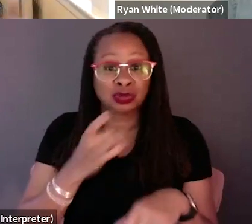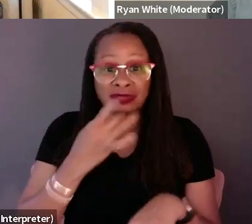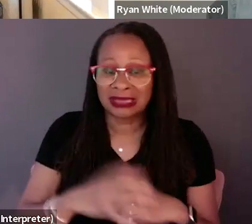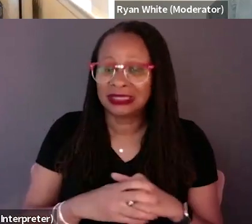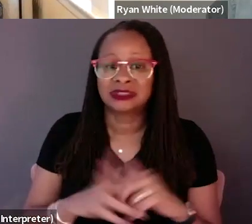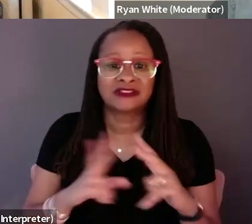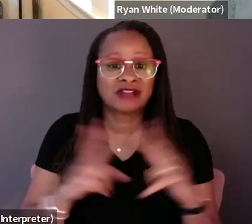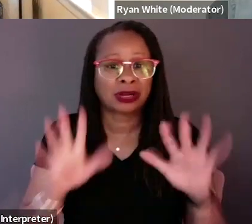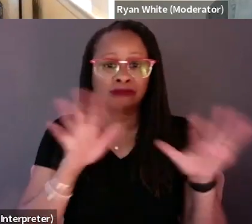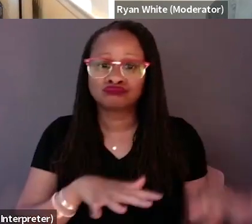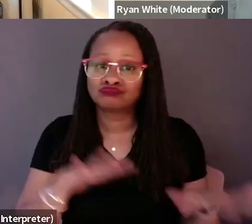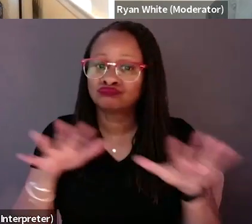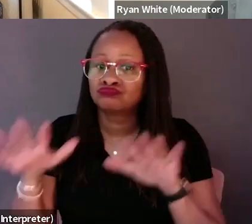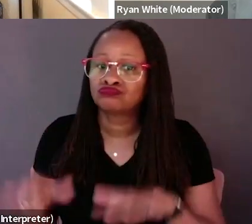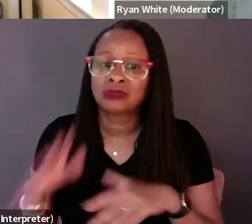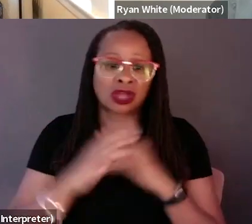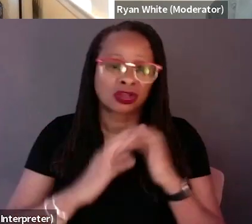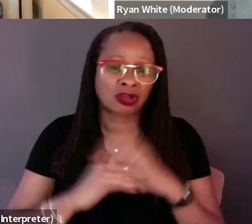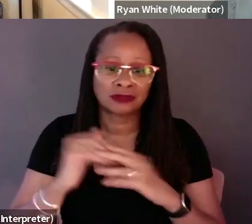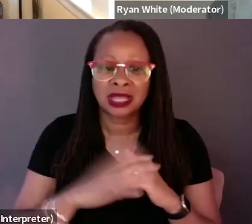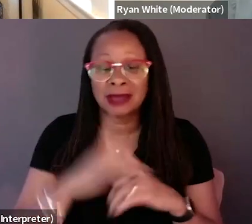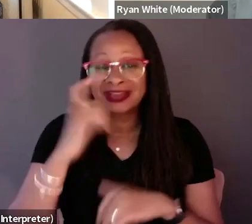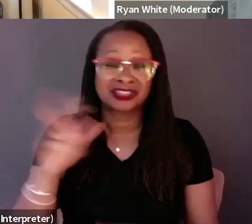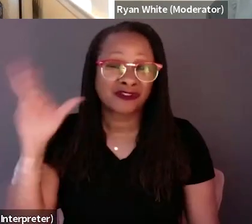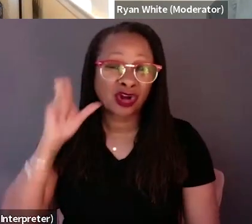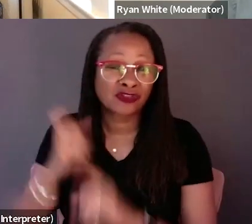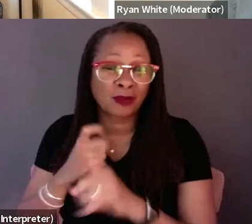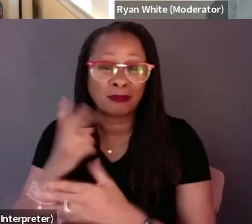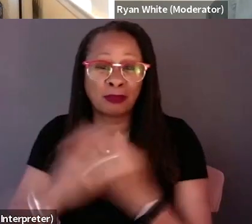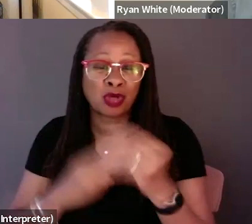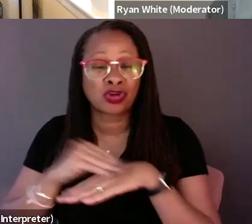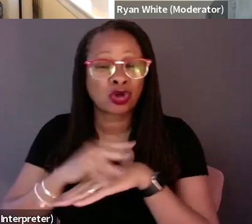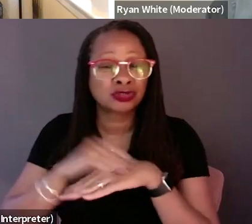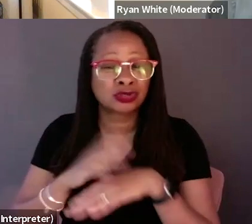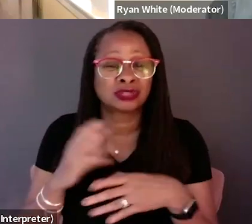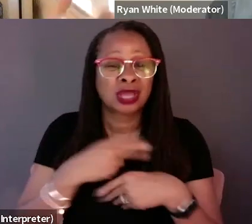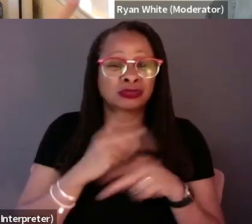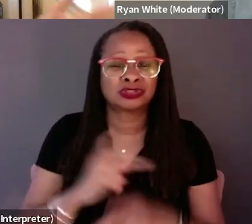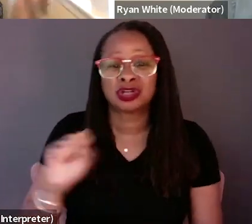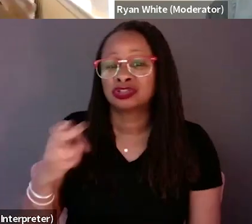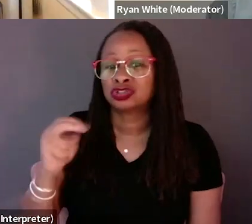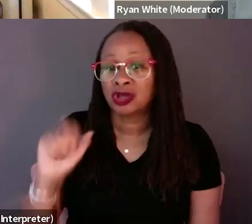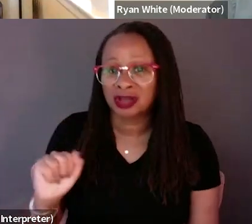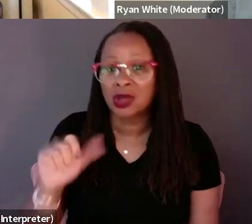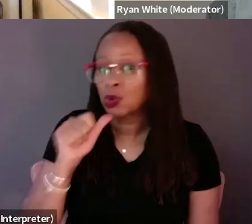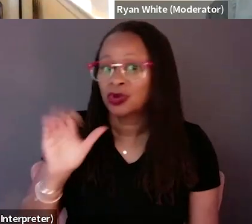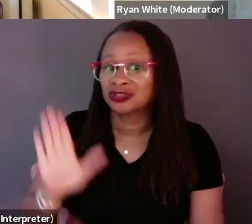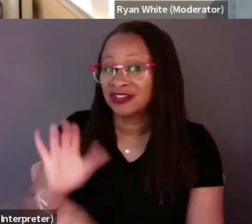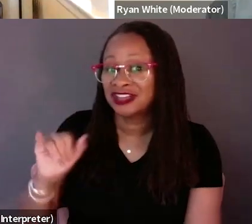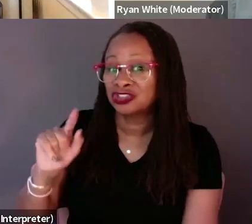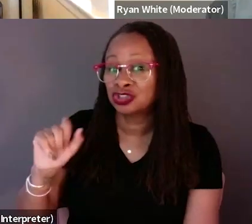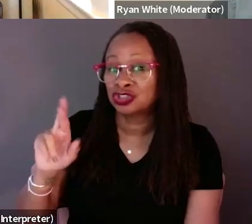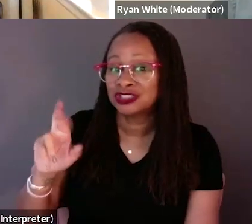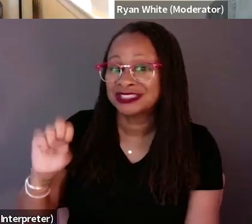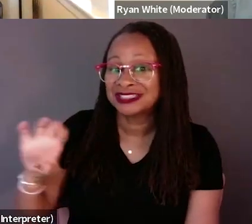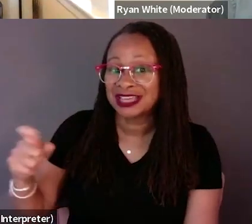light. Because having heard from both our consulting producer, Shauna Knizhnik, who is intersex, and